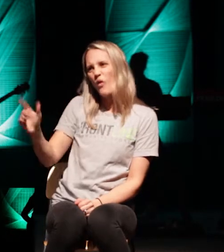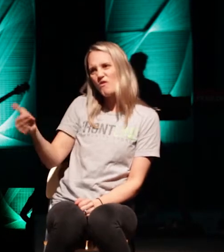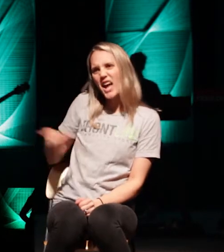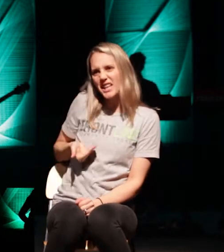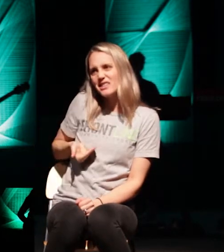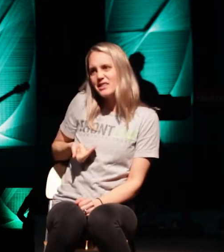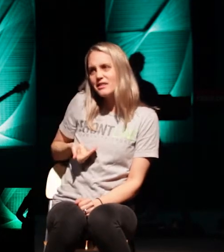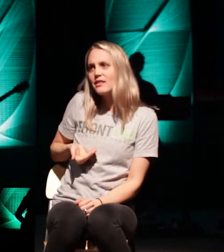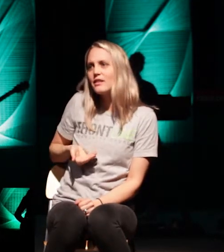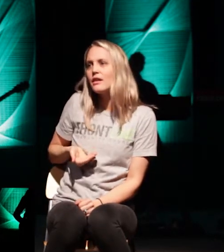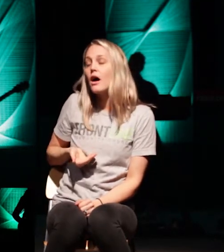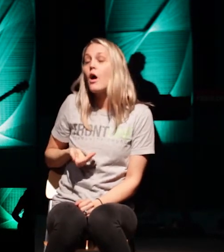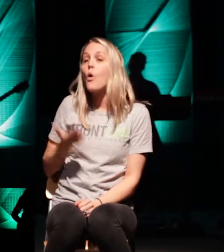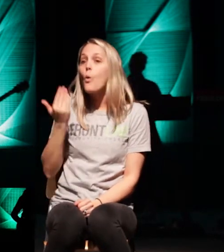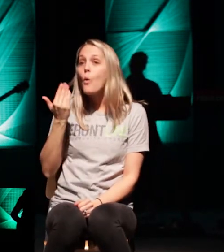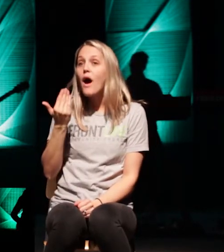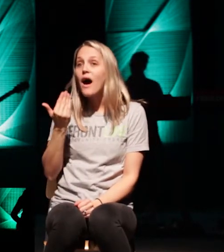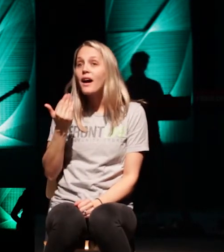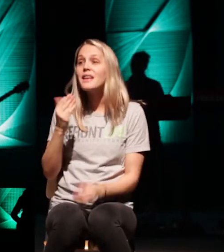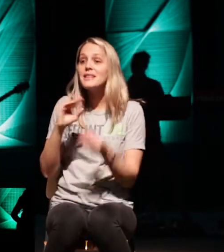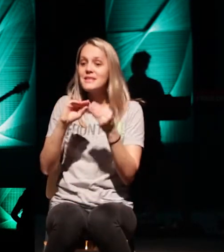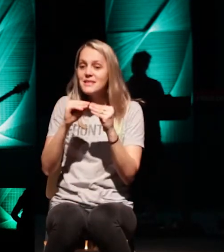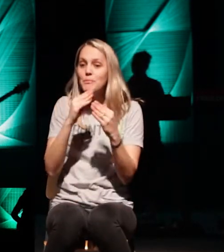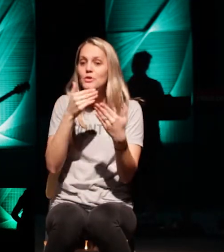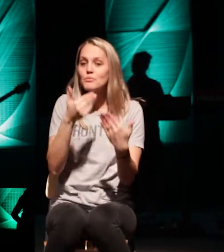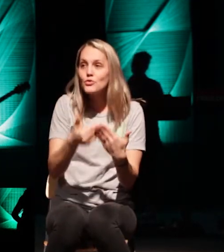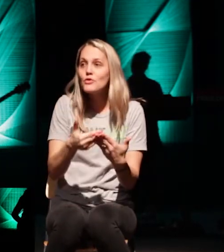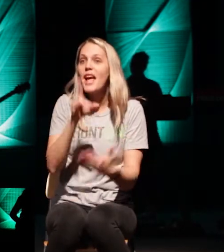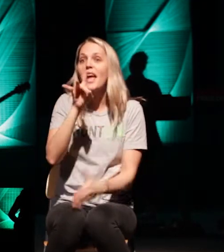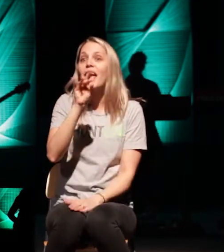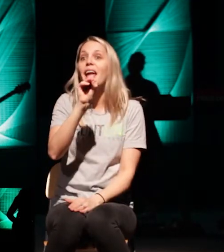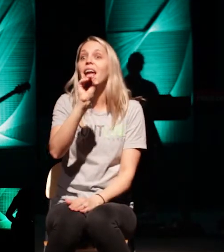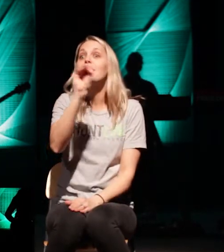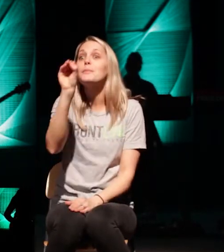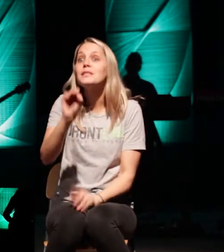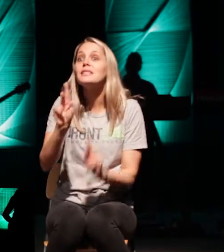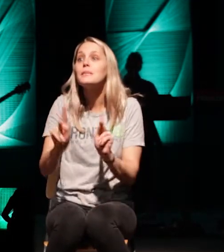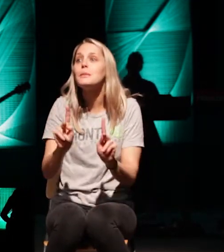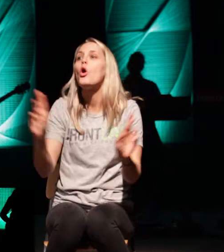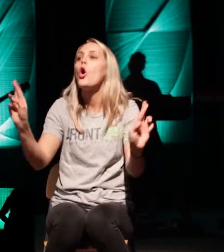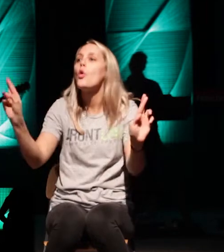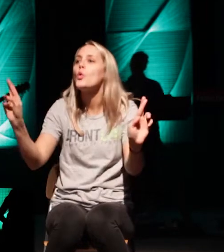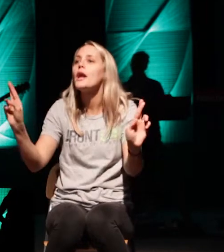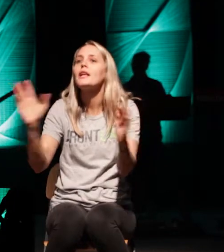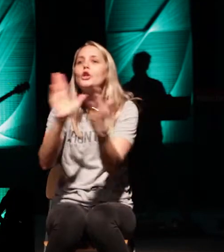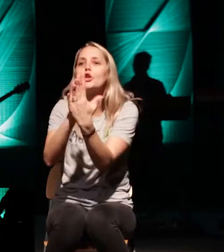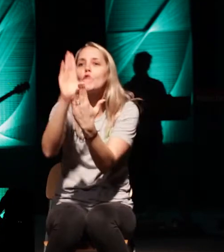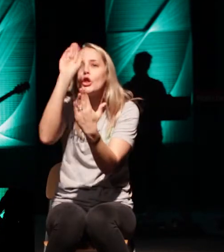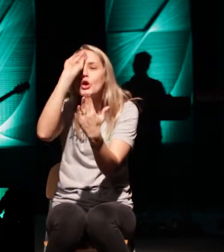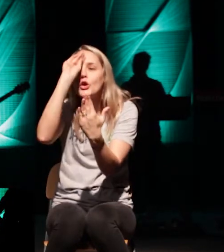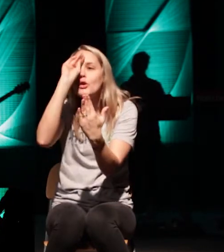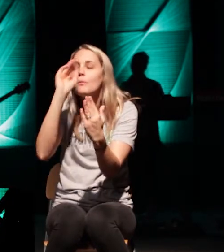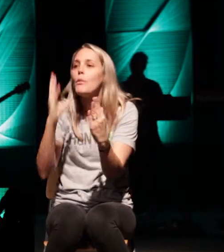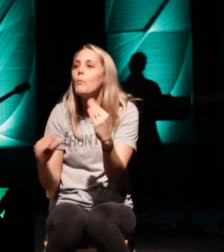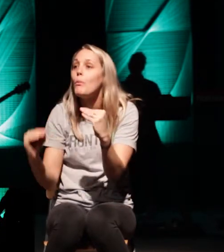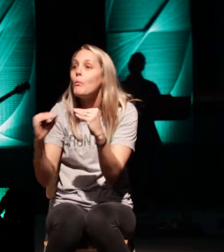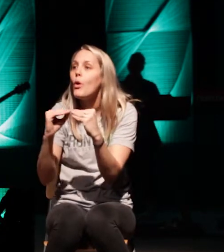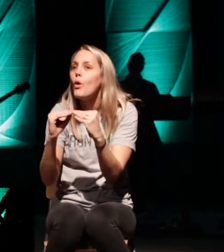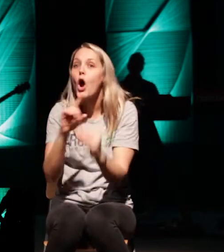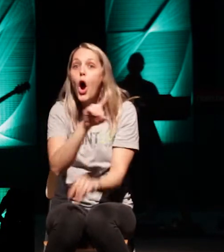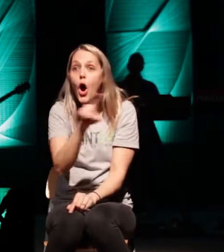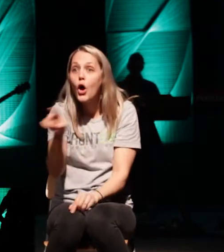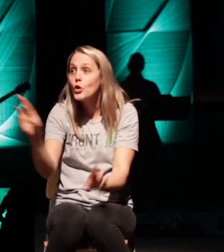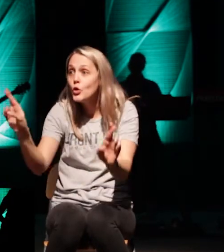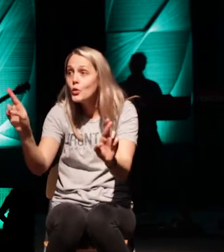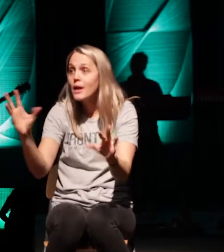tell us 80% of people are ready for more. Are you willing to be a worker that's sent